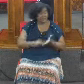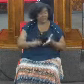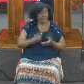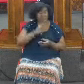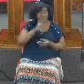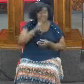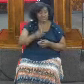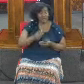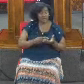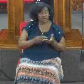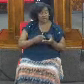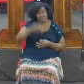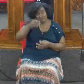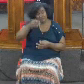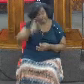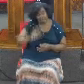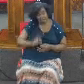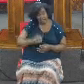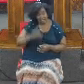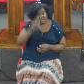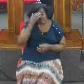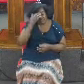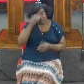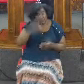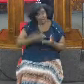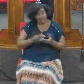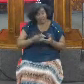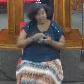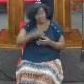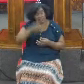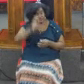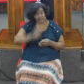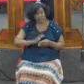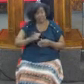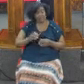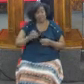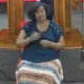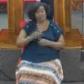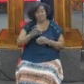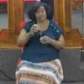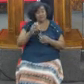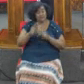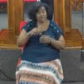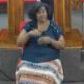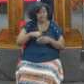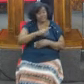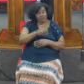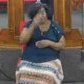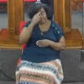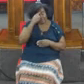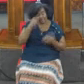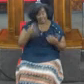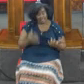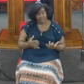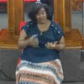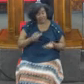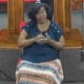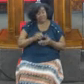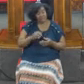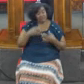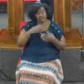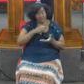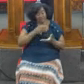know the Holy Ghost of God. I know the Holy Ghost of God is just flashing people in your mind right now. You failed